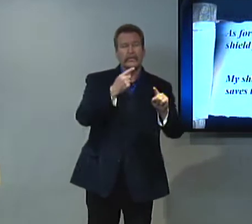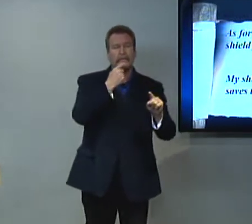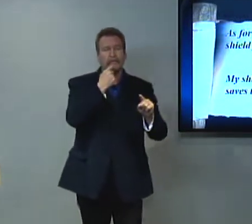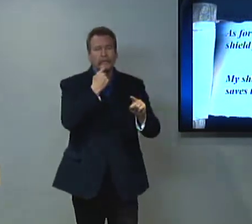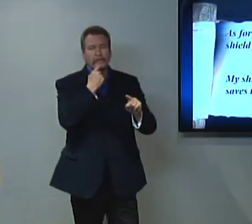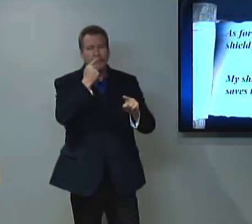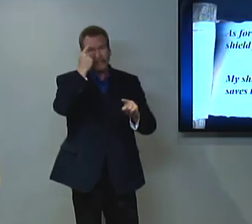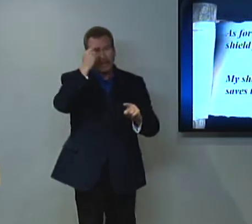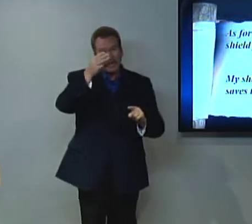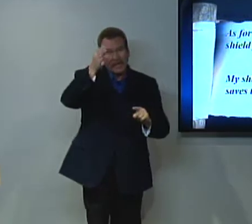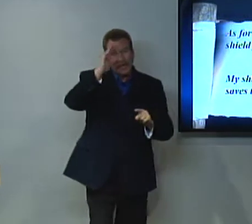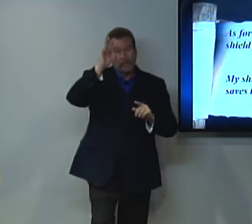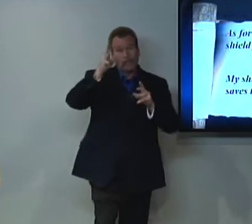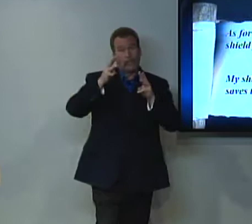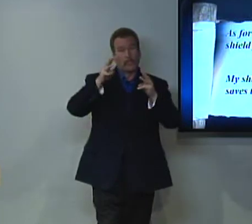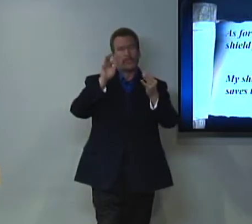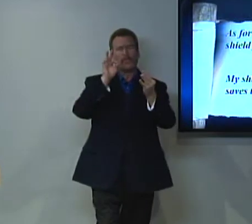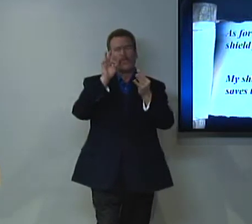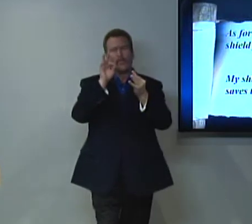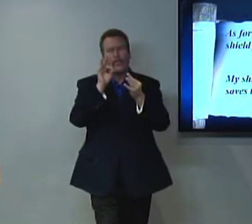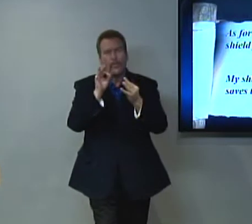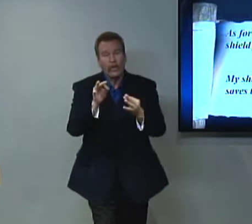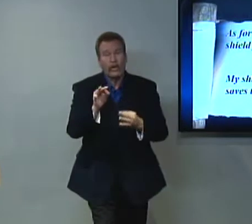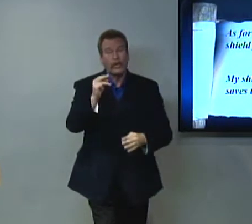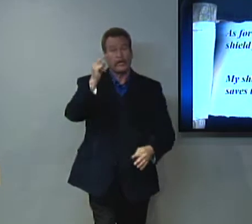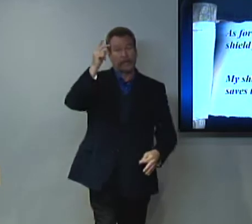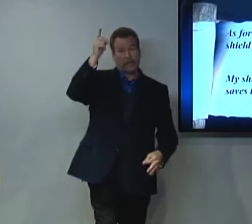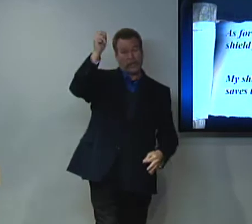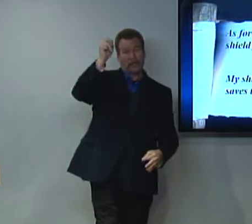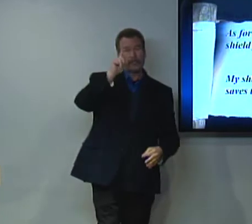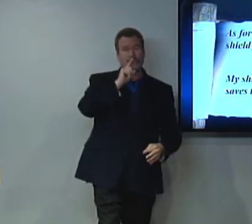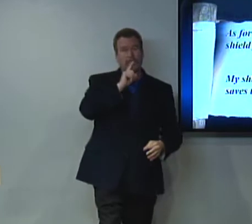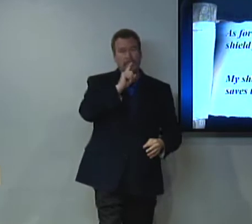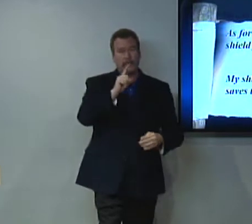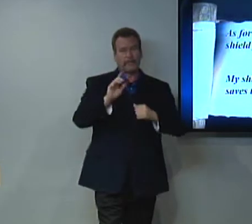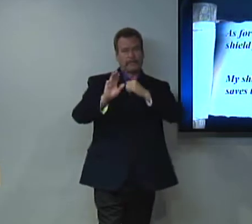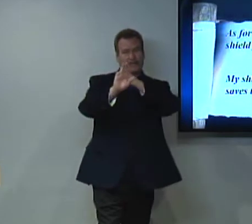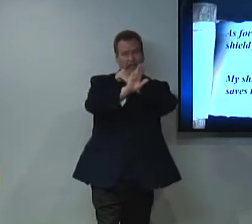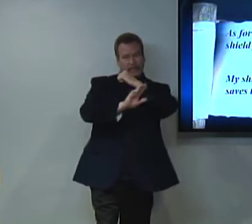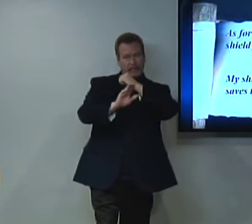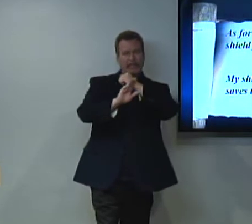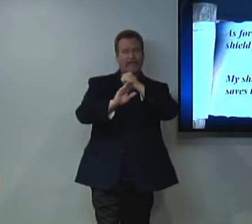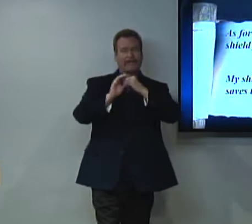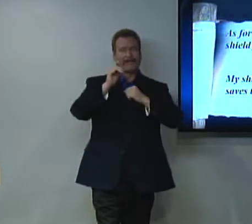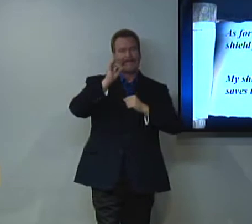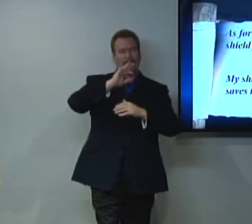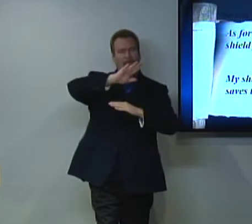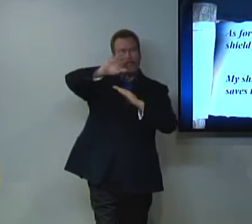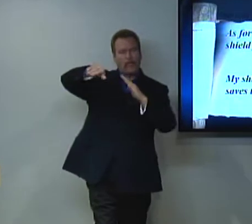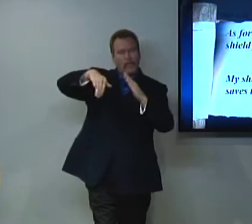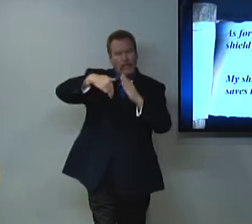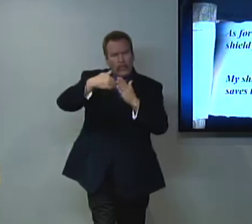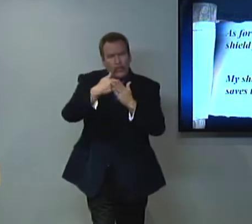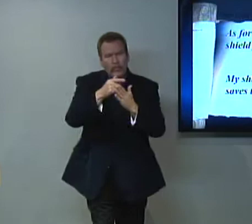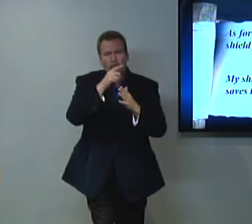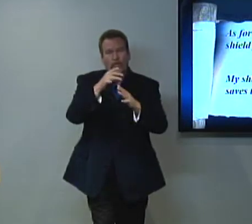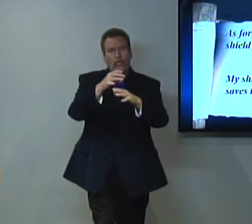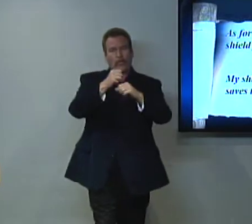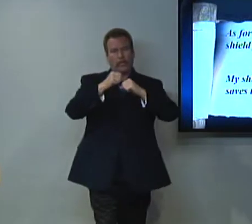verse 31, it says, "As for God, his way is perfect. He is a shield for all who